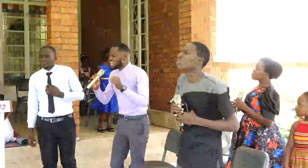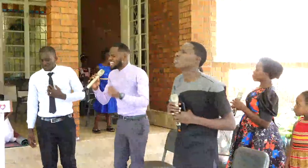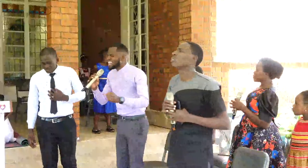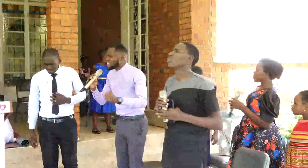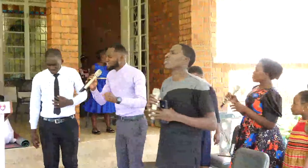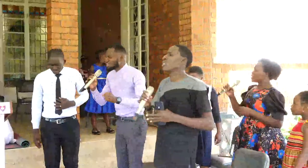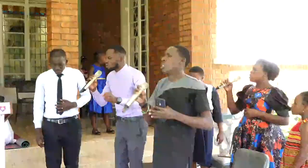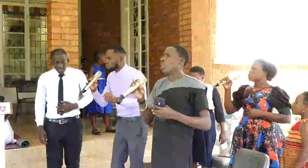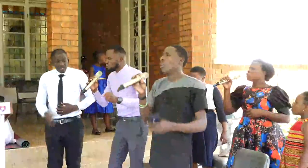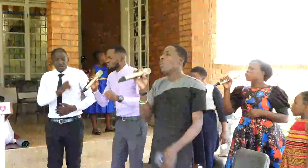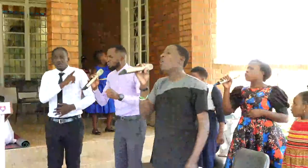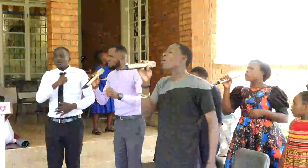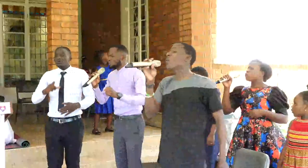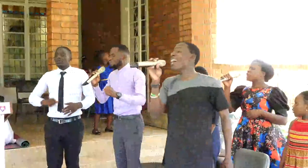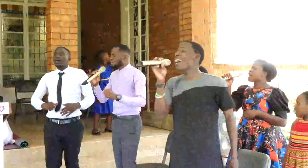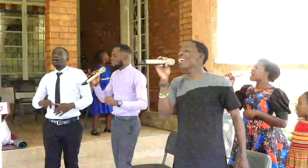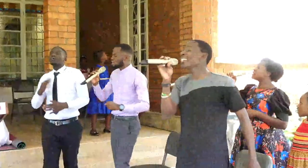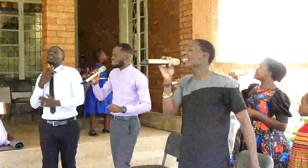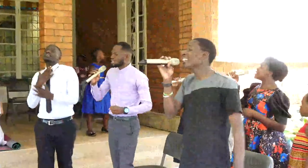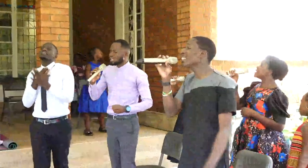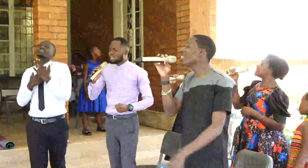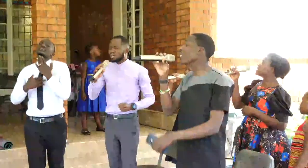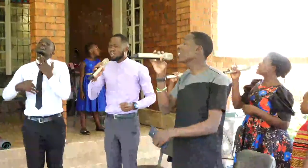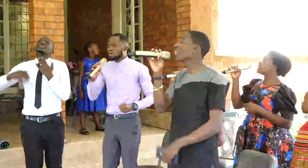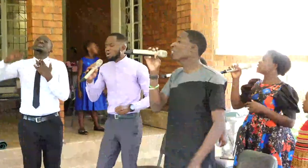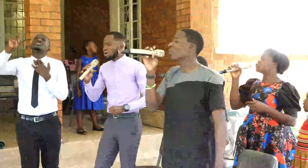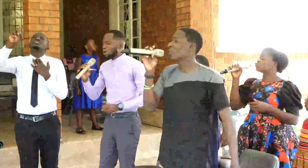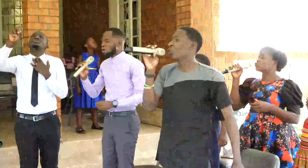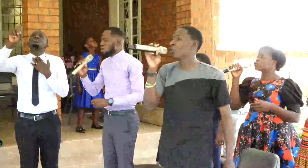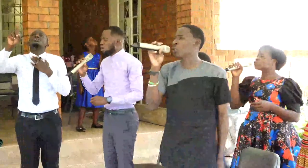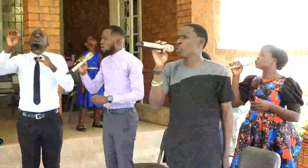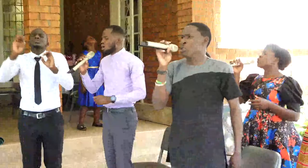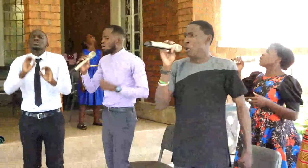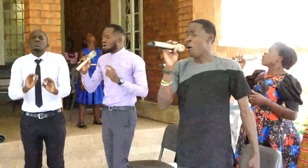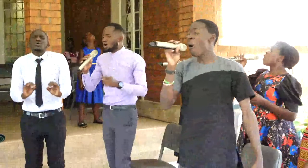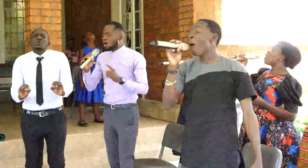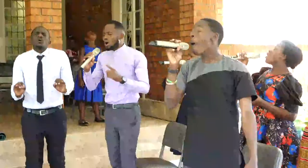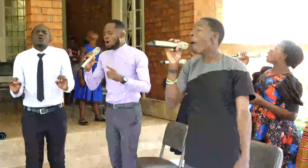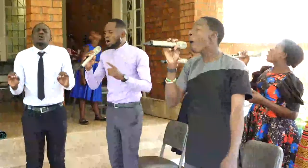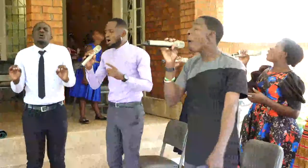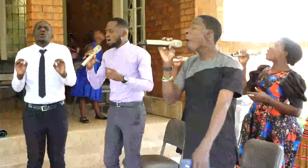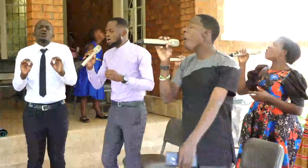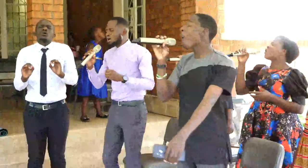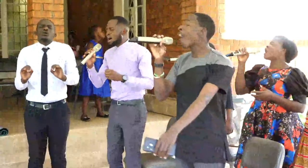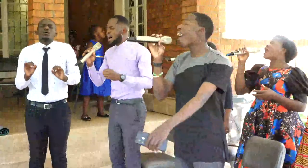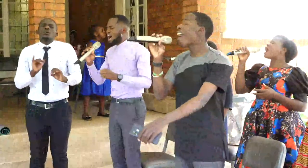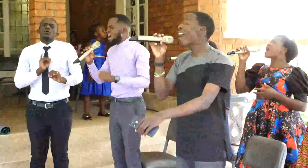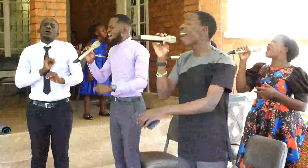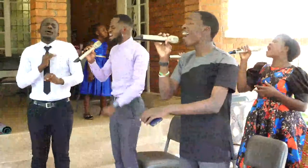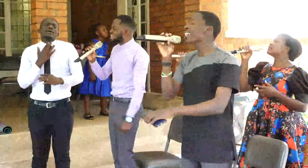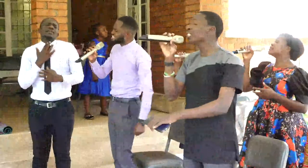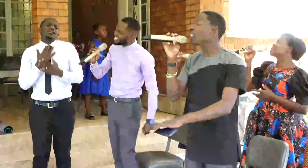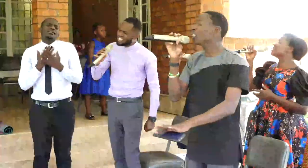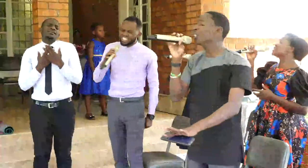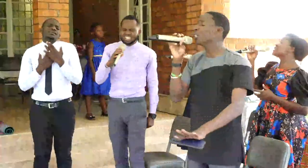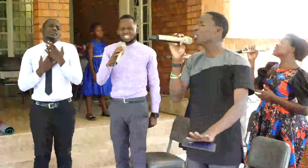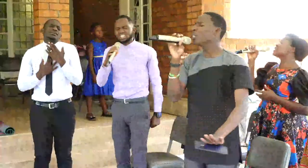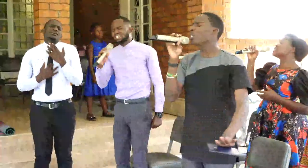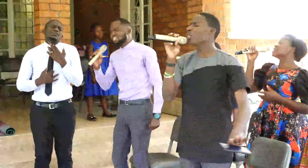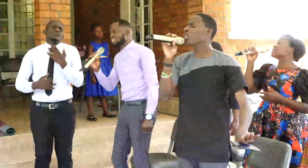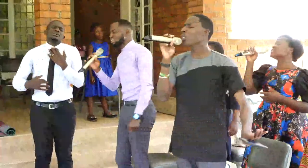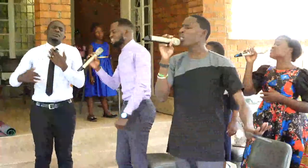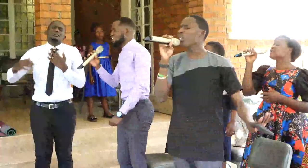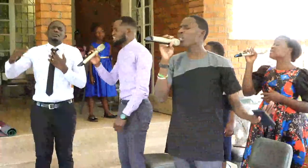Lord, I need you. Lord, I need you. Oh, I